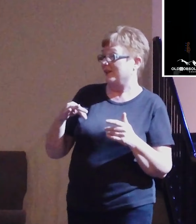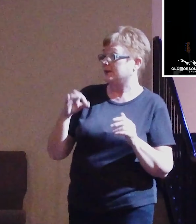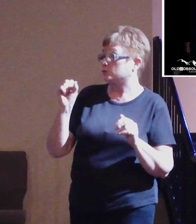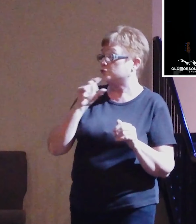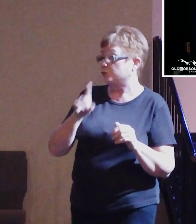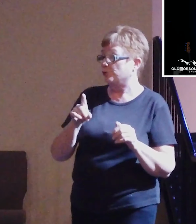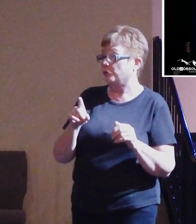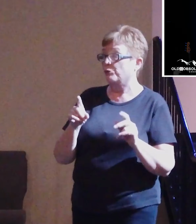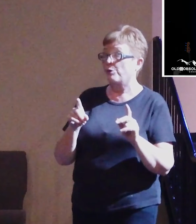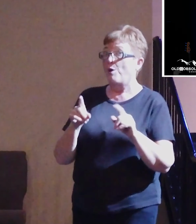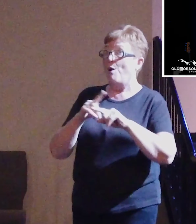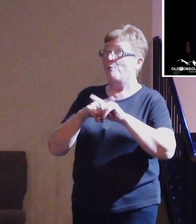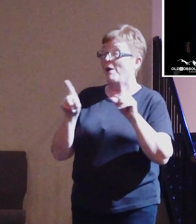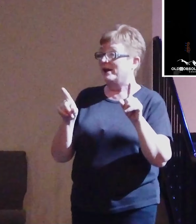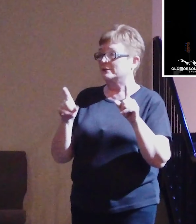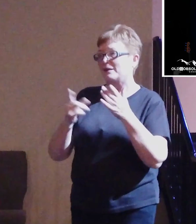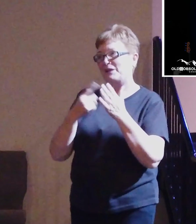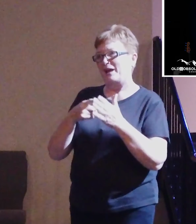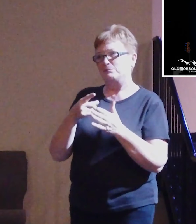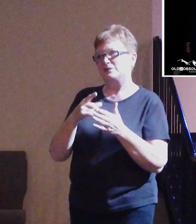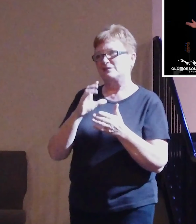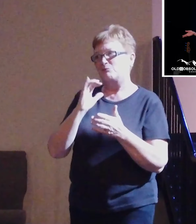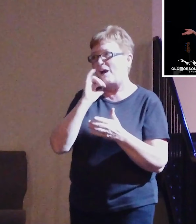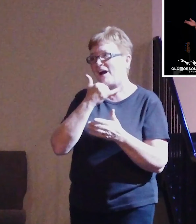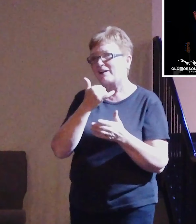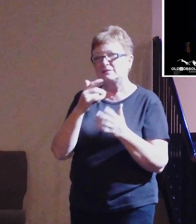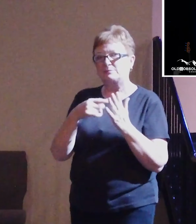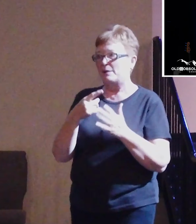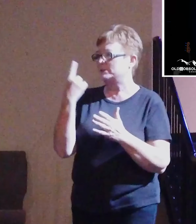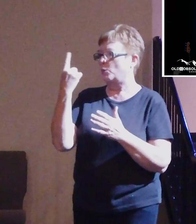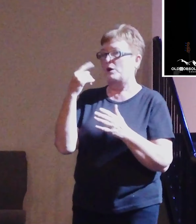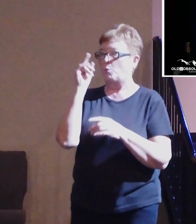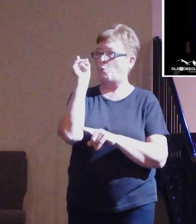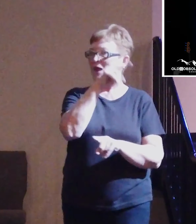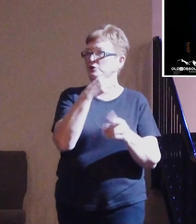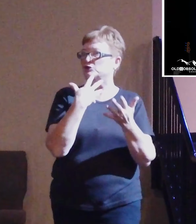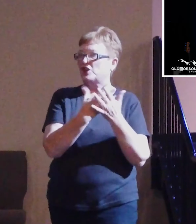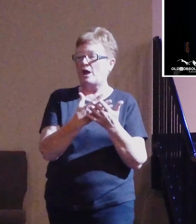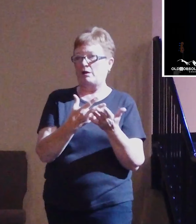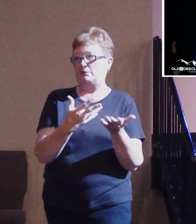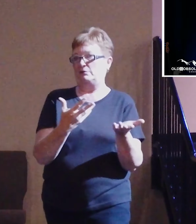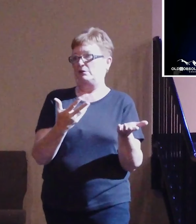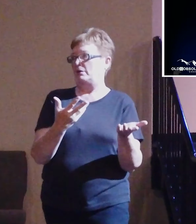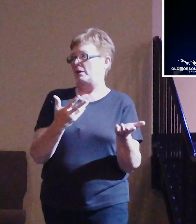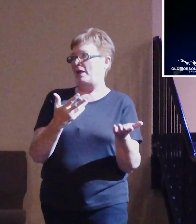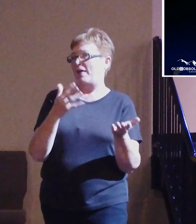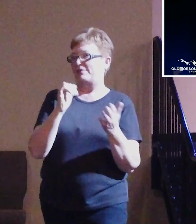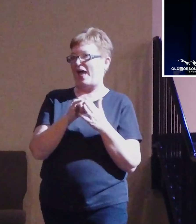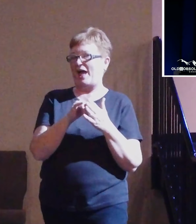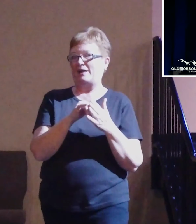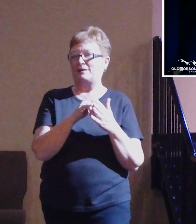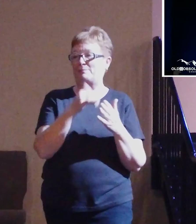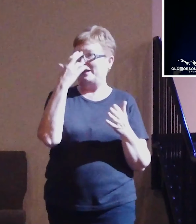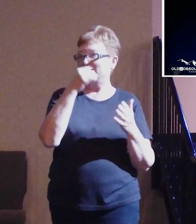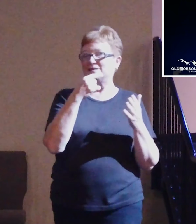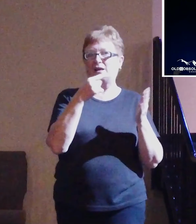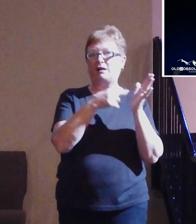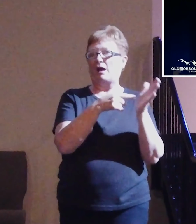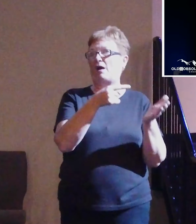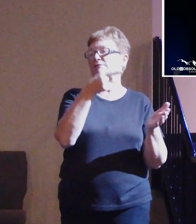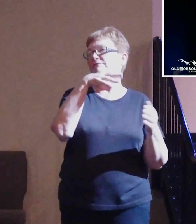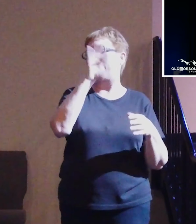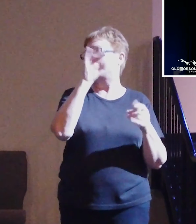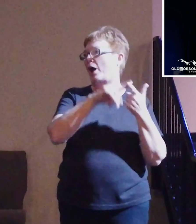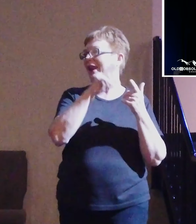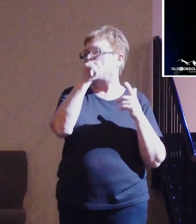we all know that sometimes they get it wrong. And you have someone that's in jail that was eventually let out, declared to be innocent